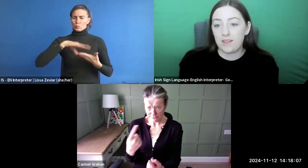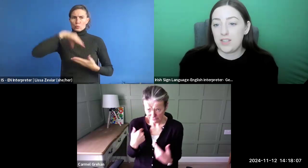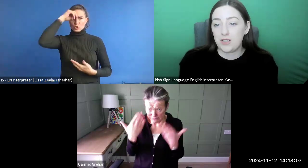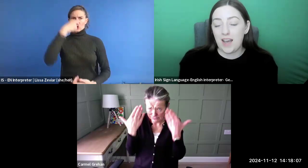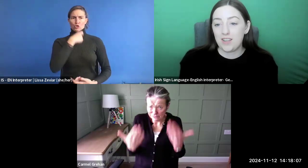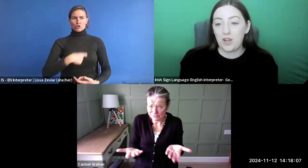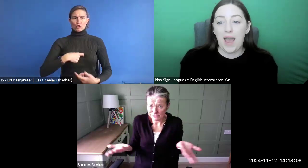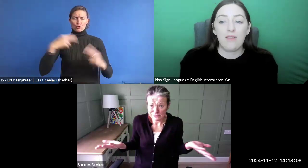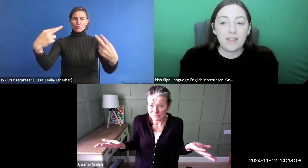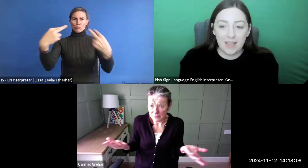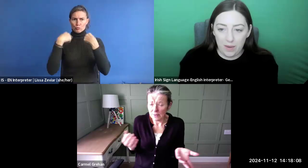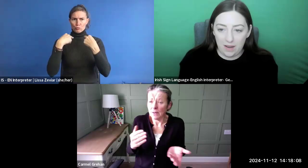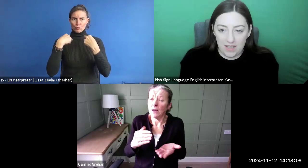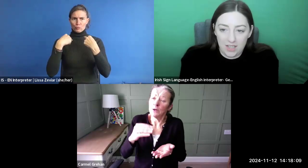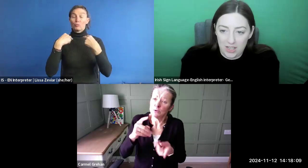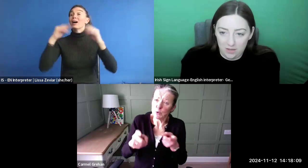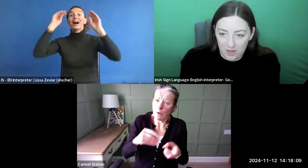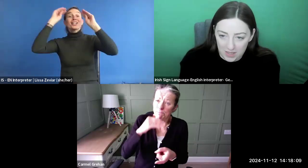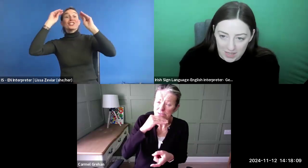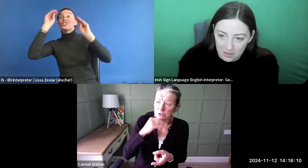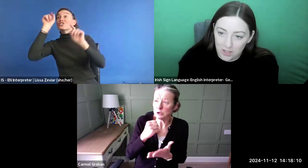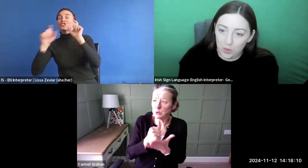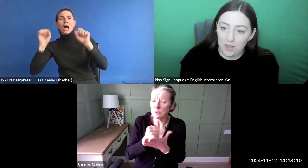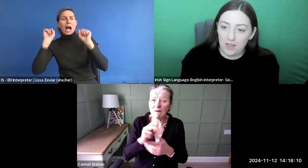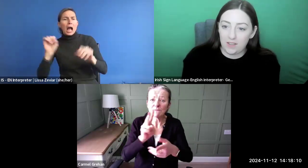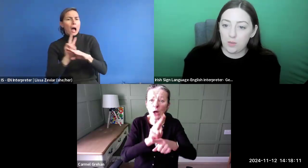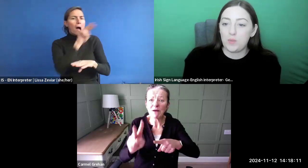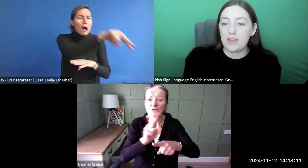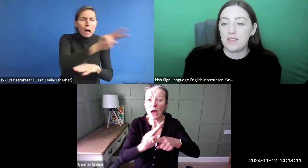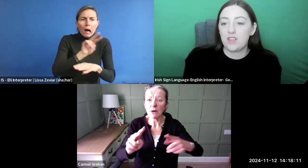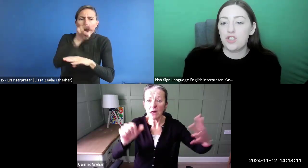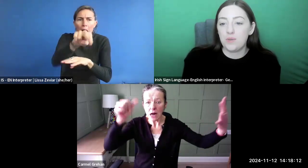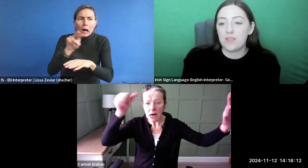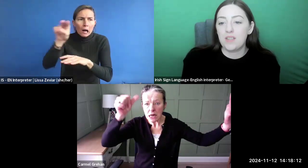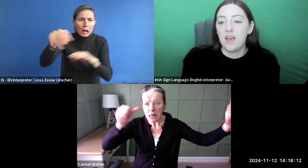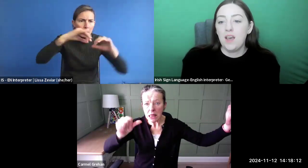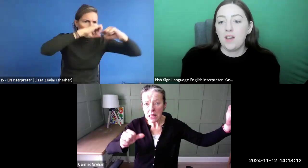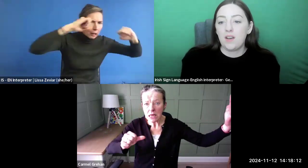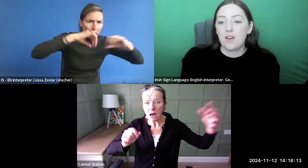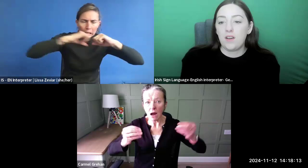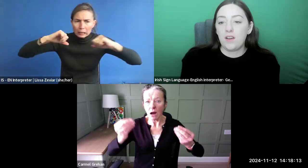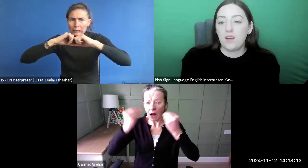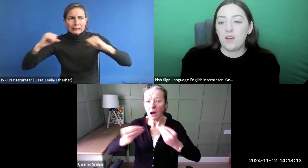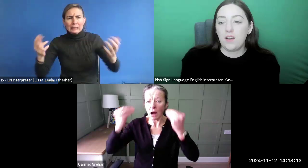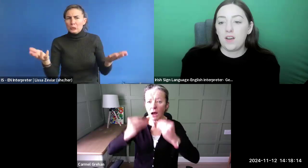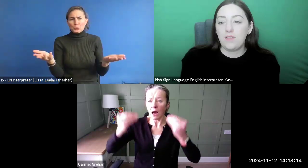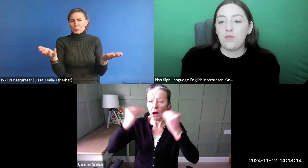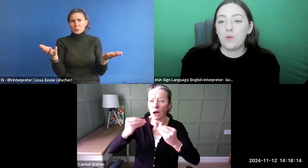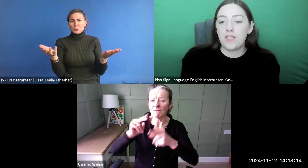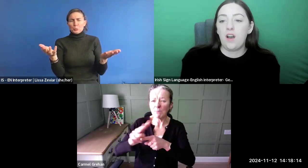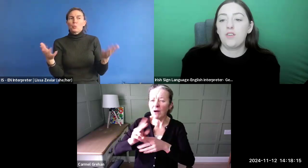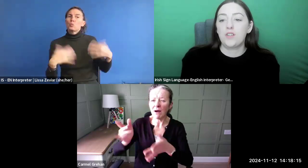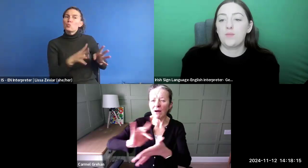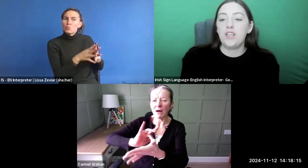teachers can't know everything about each individual, and which means that the students kind